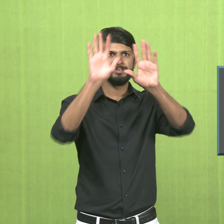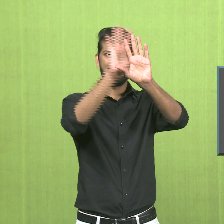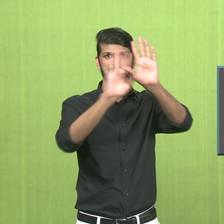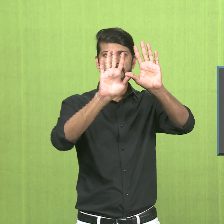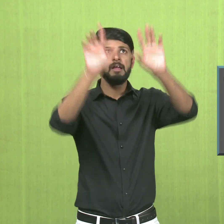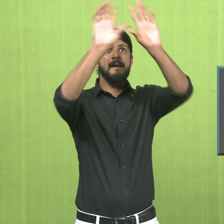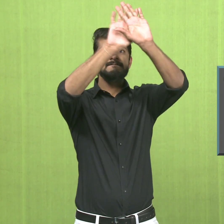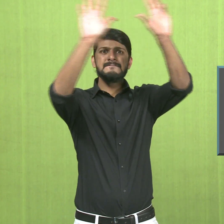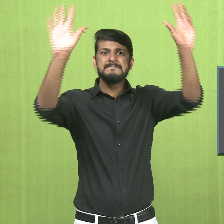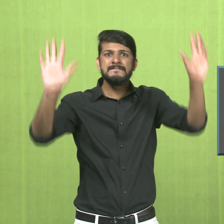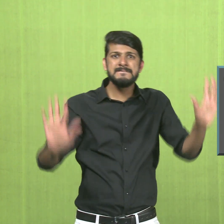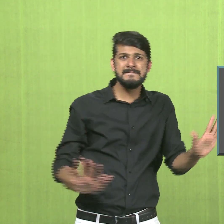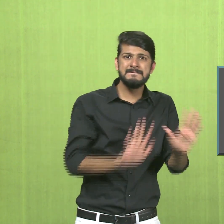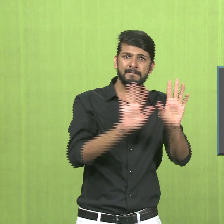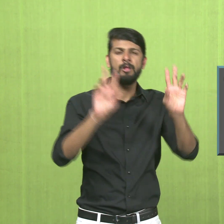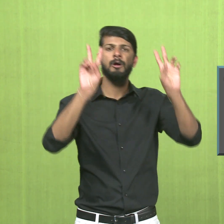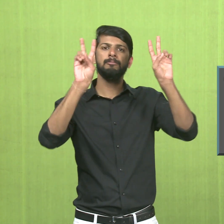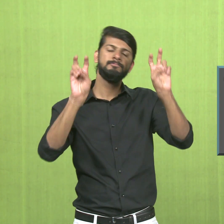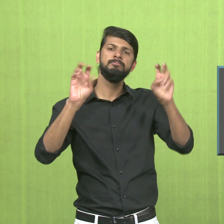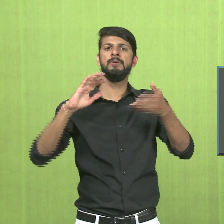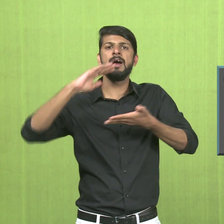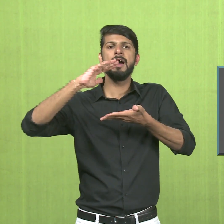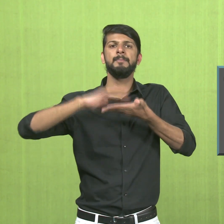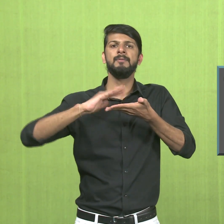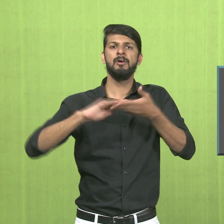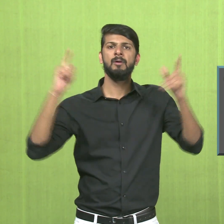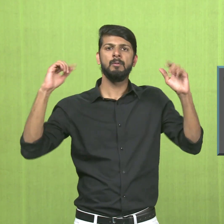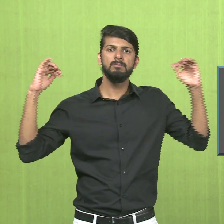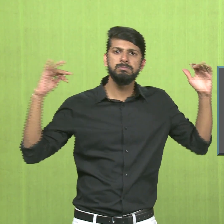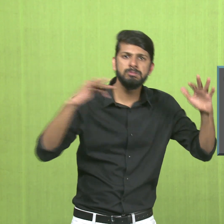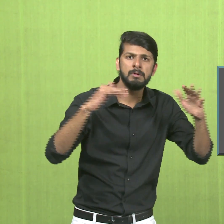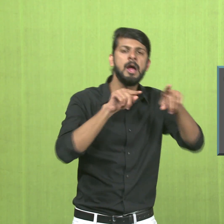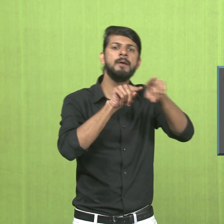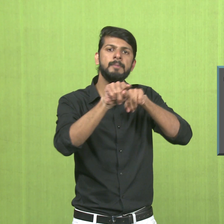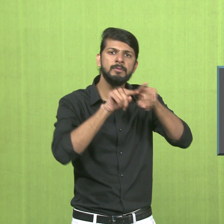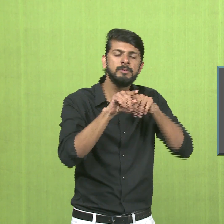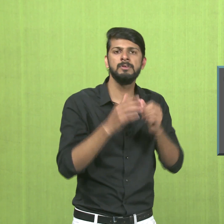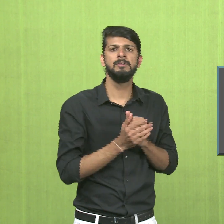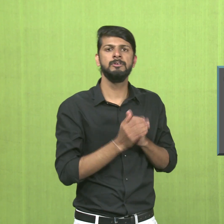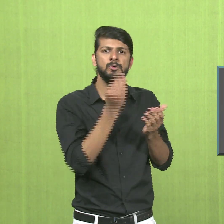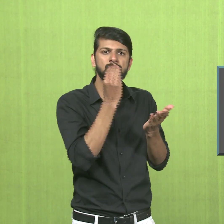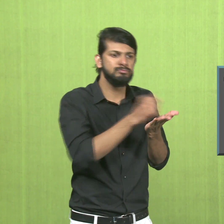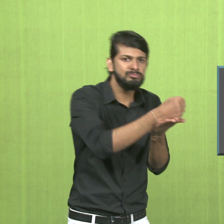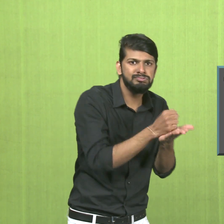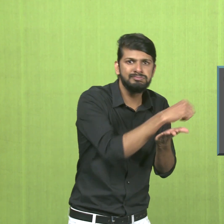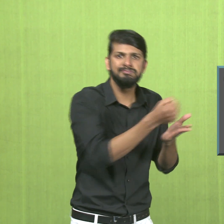Now, next to the chalk on all sides, the surrounding scenes are wedding scenes.